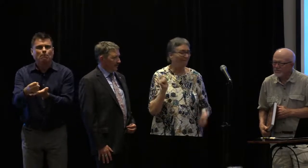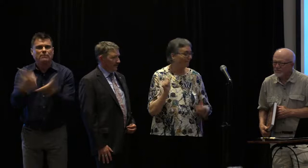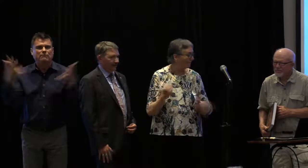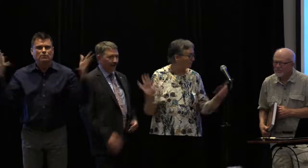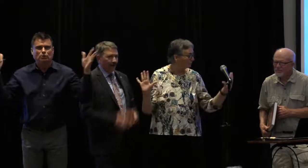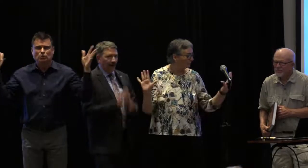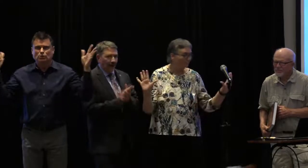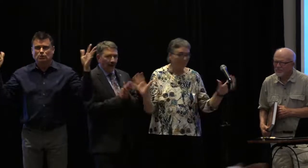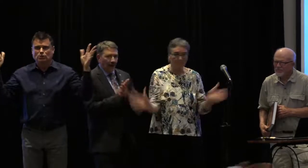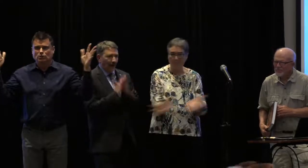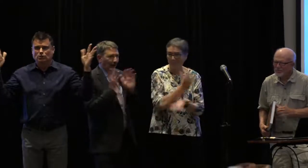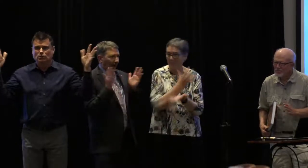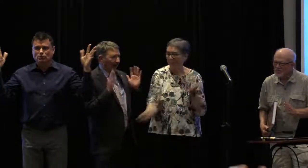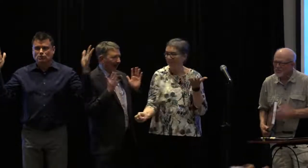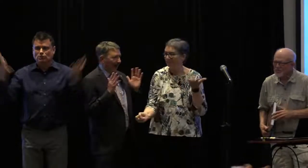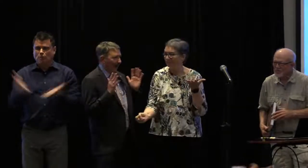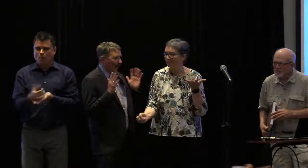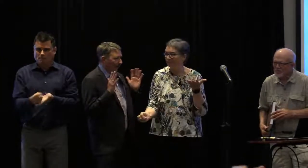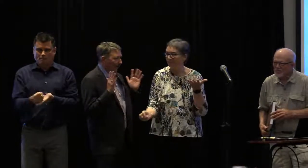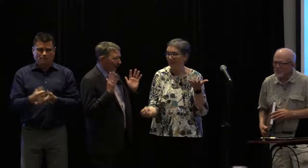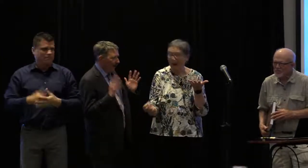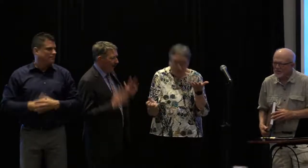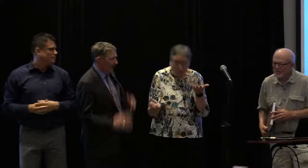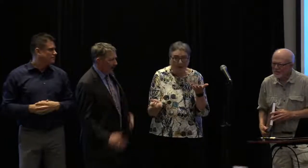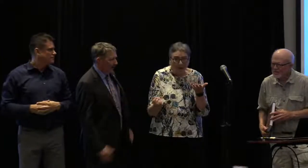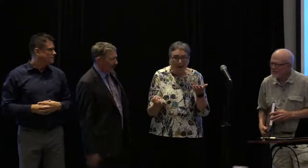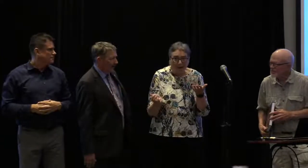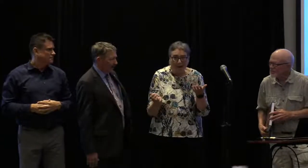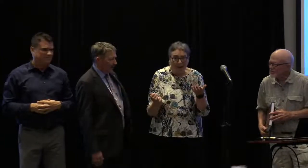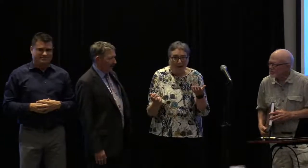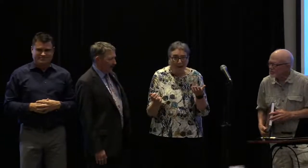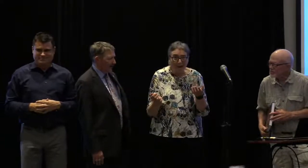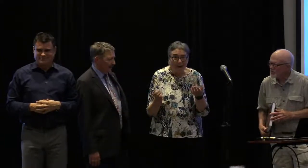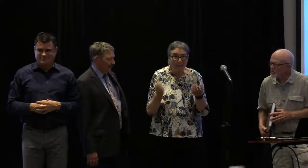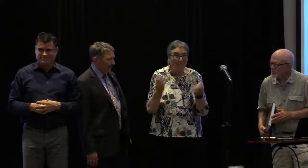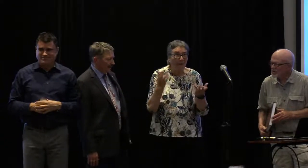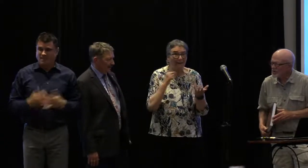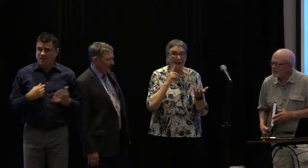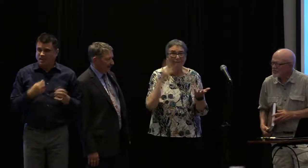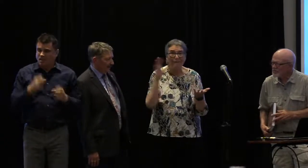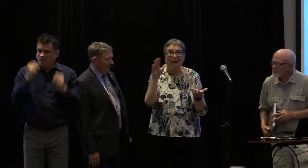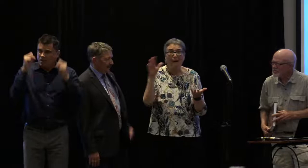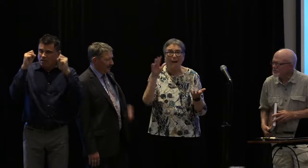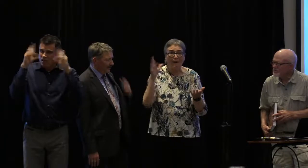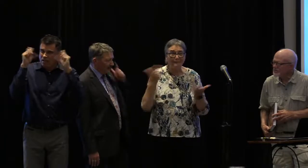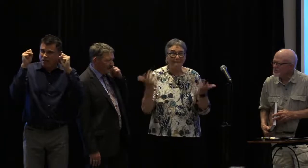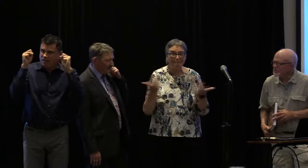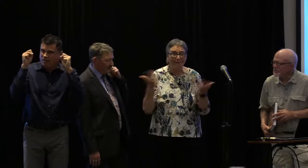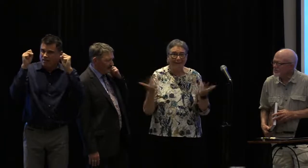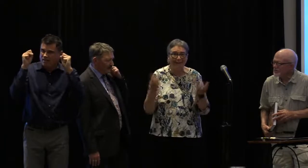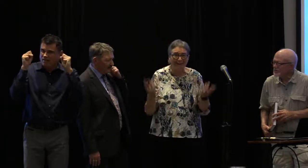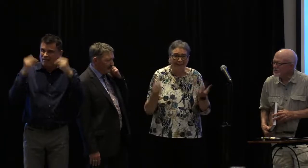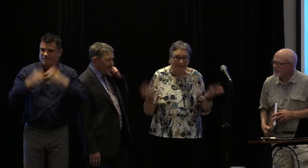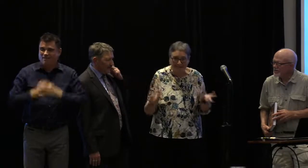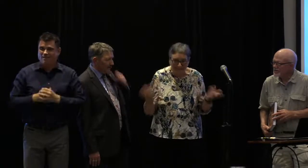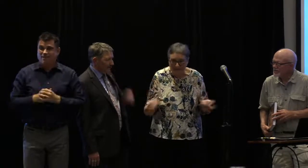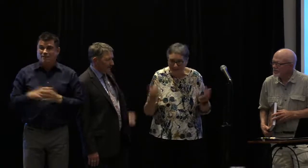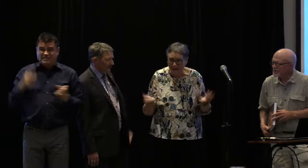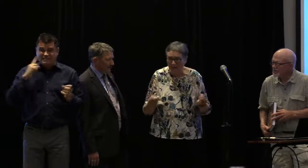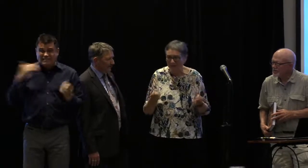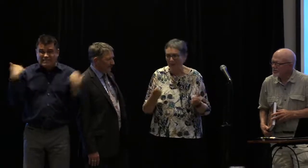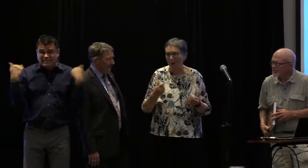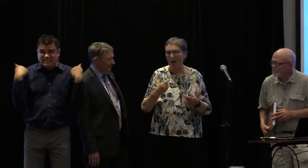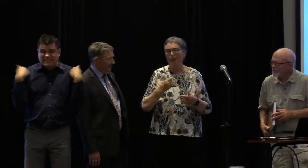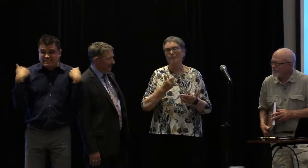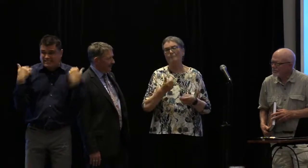out. So it was incredible, the response that we got from this book. There's so many